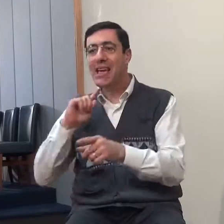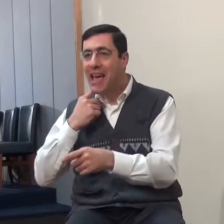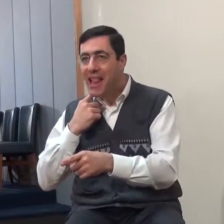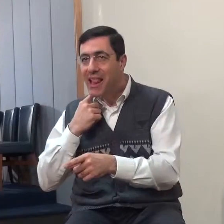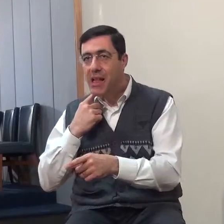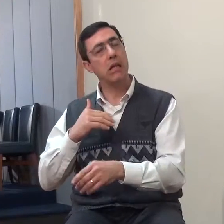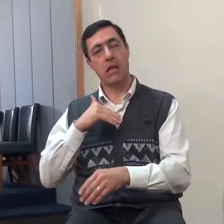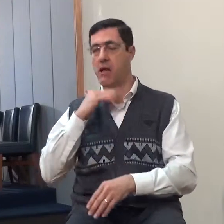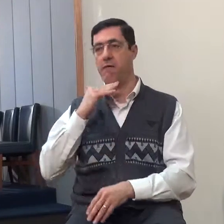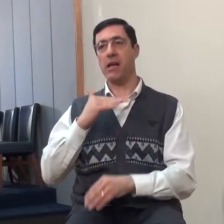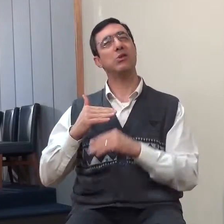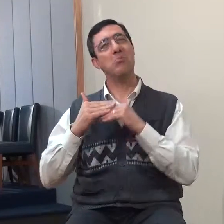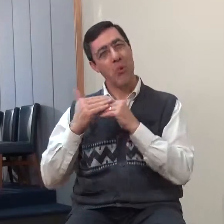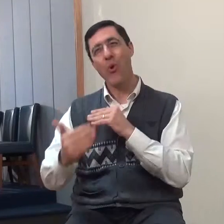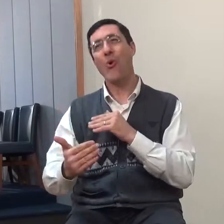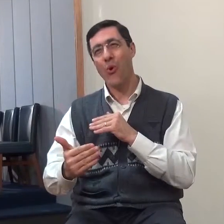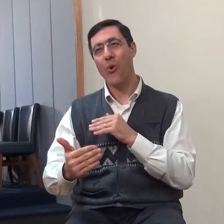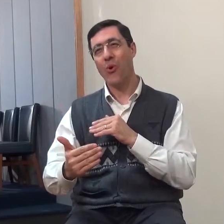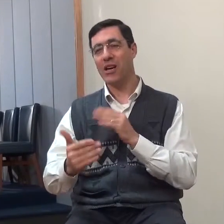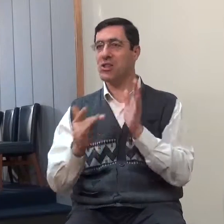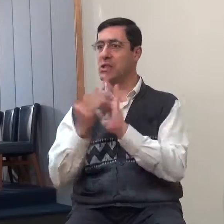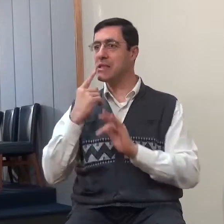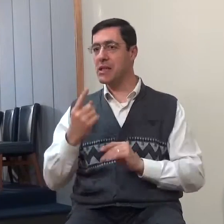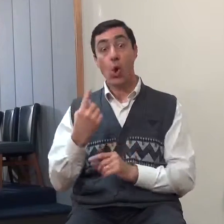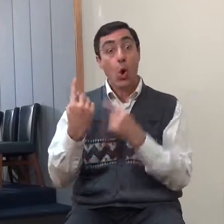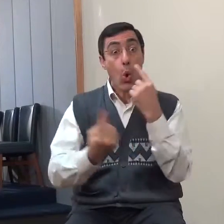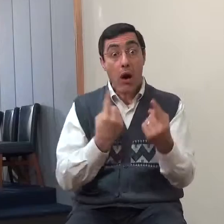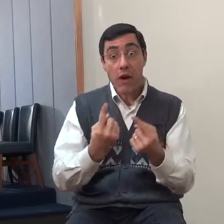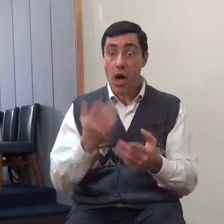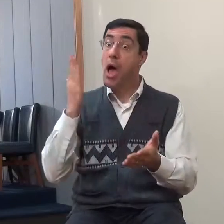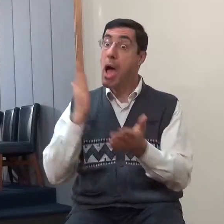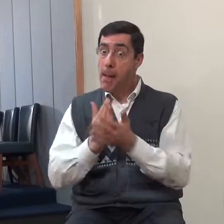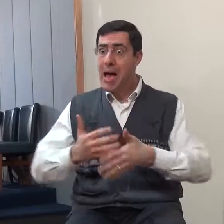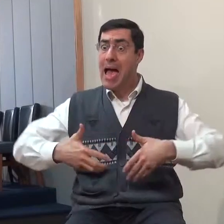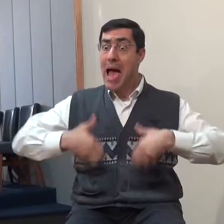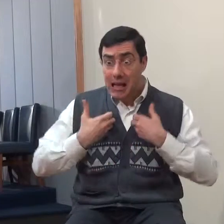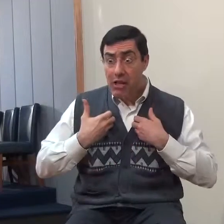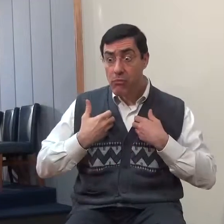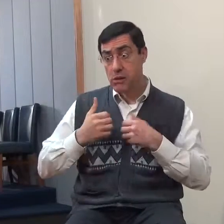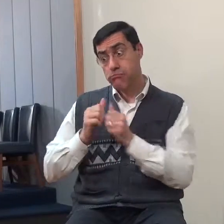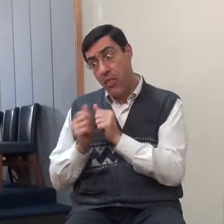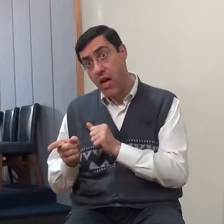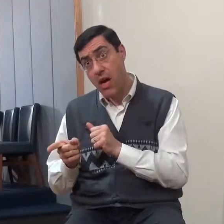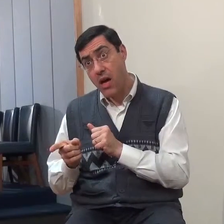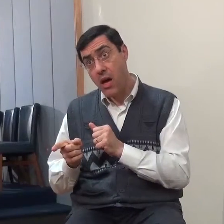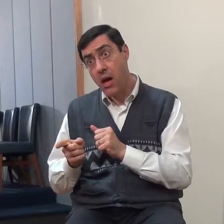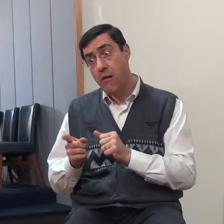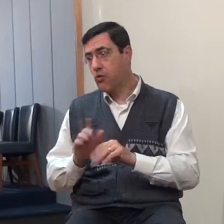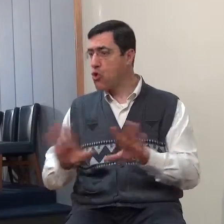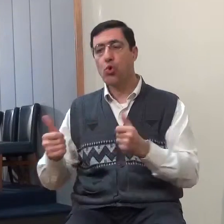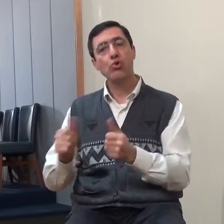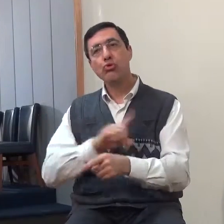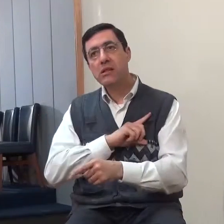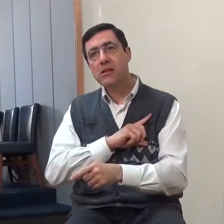say unto you that whosoever is angry with his brother without a cause shall be in danger of the judgment.